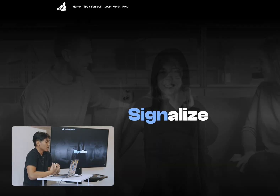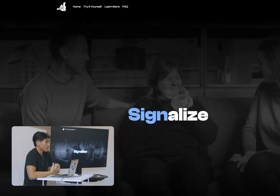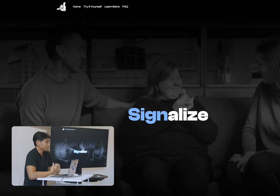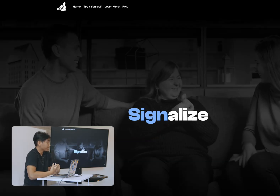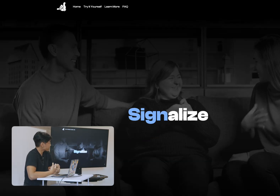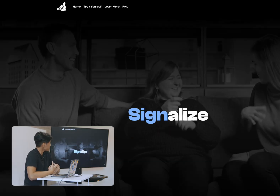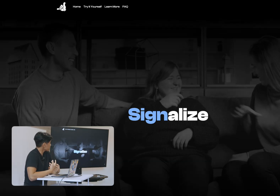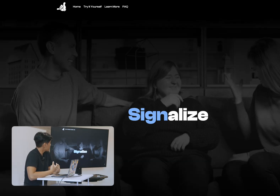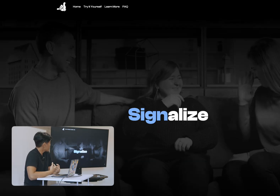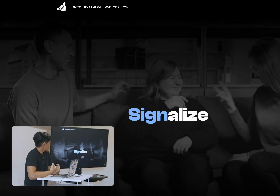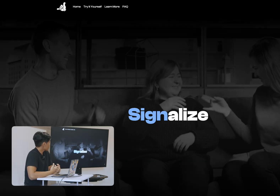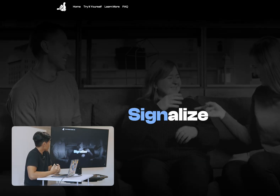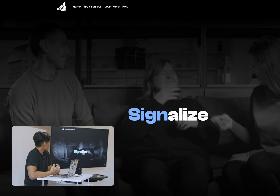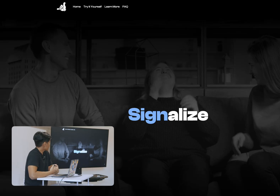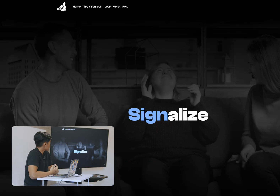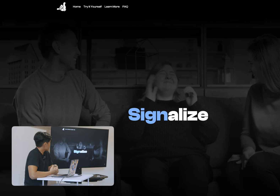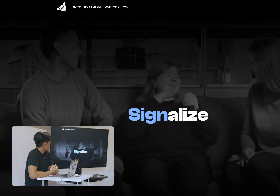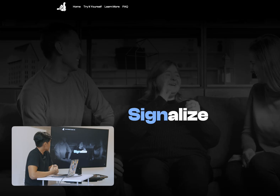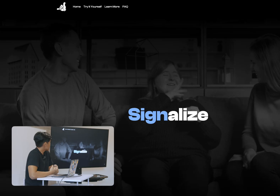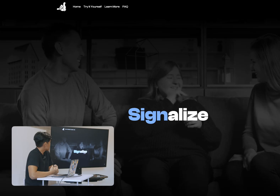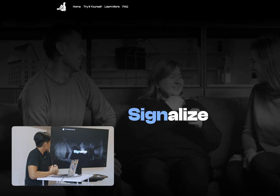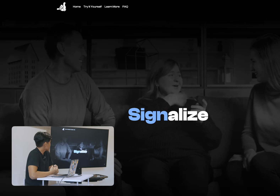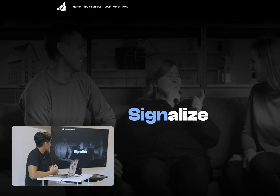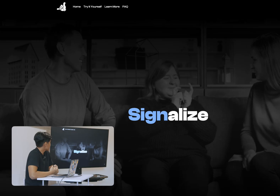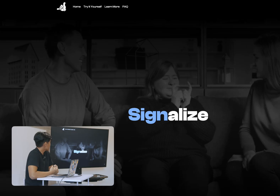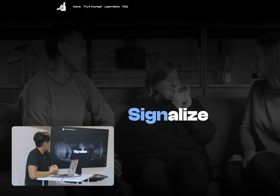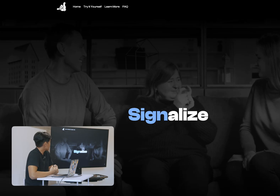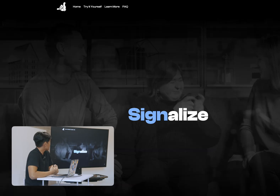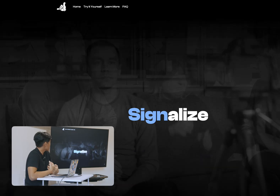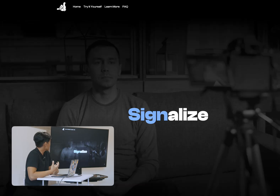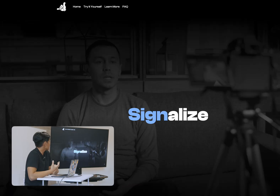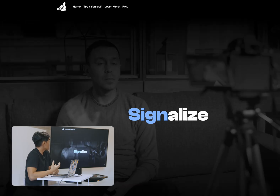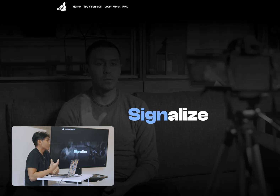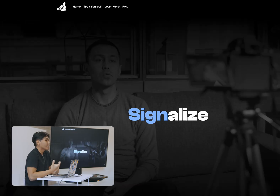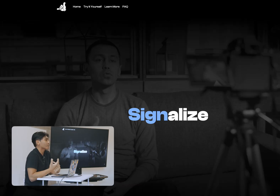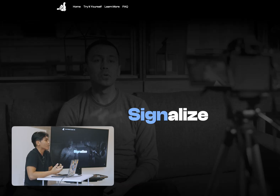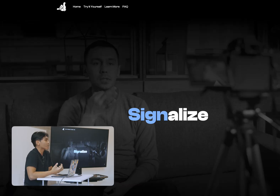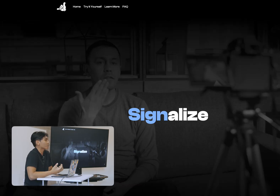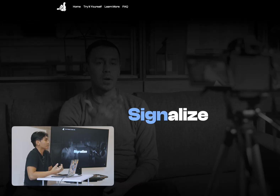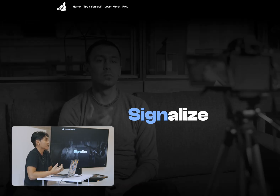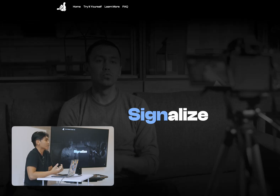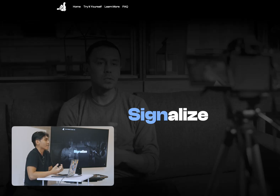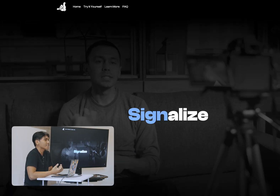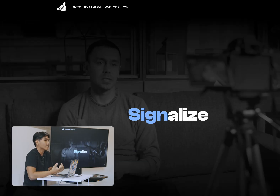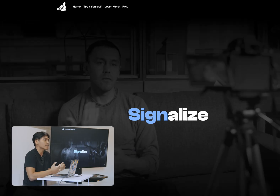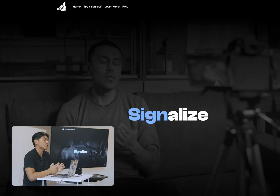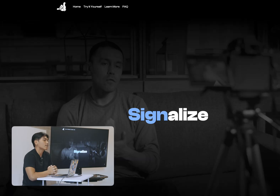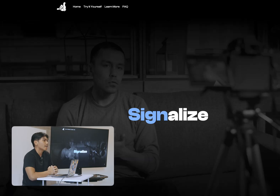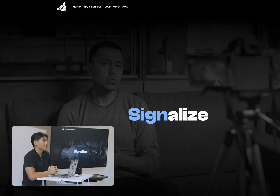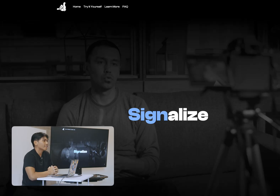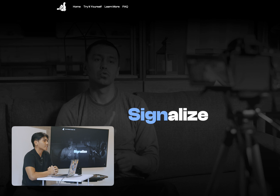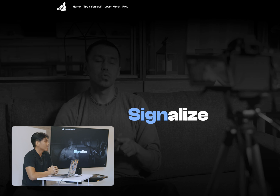feeling. Also have a splash of color to represent that moment where they're finally heard through the use of hand